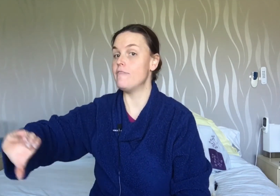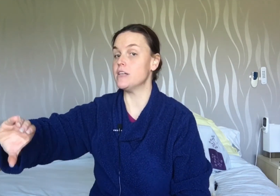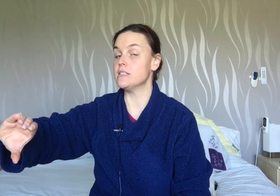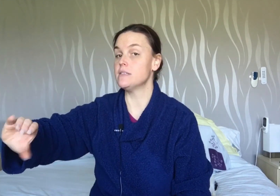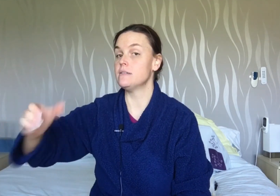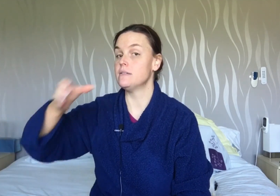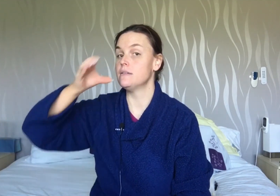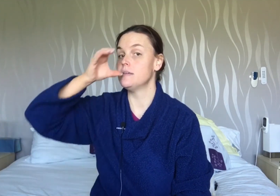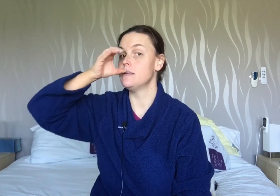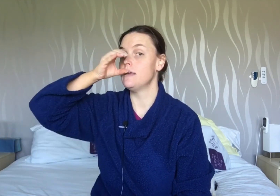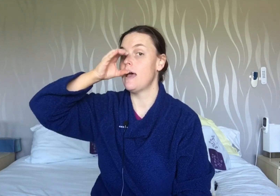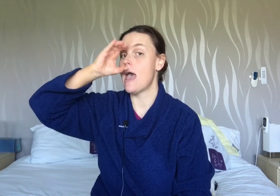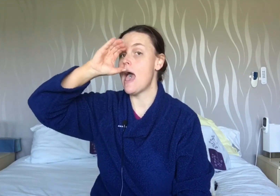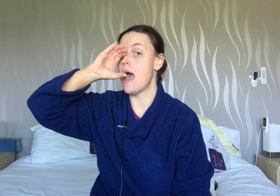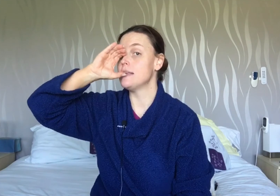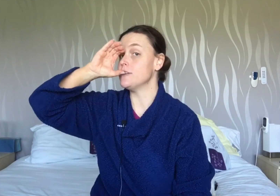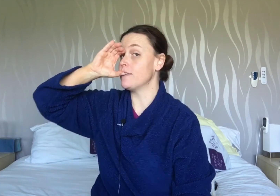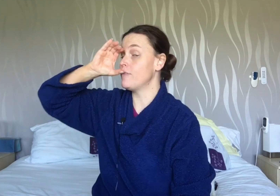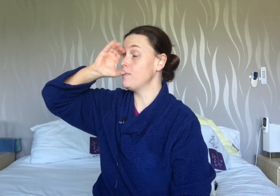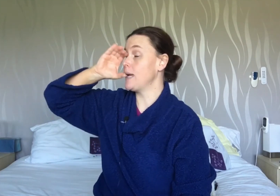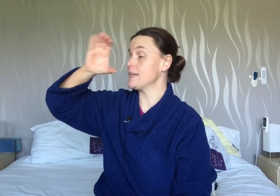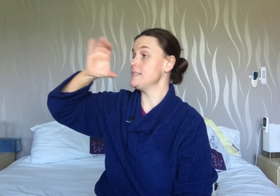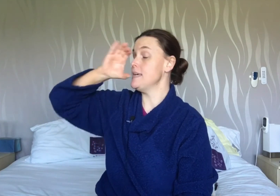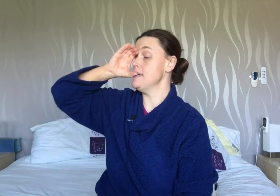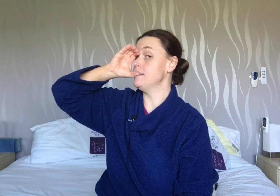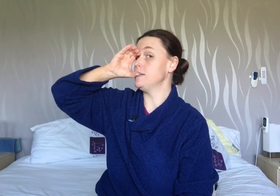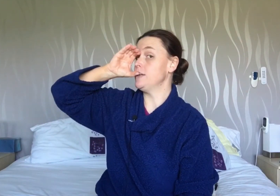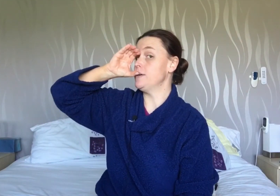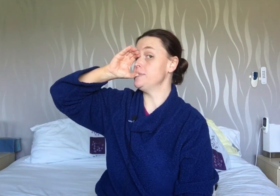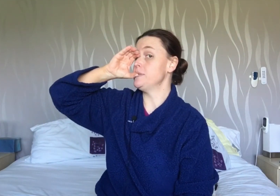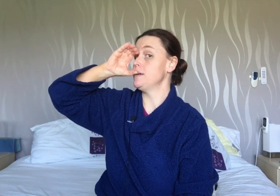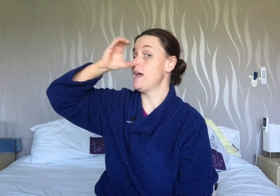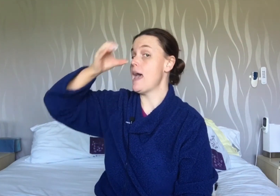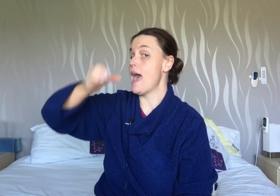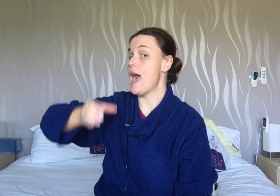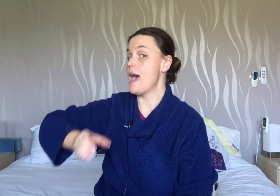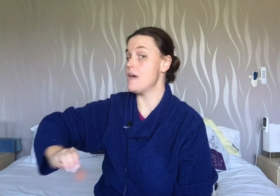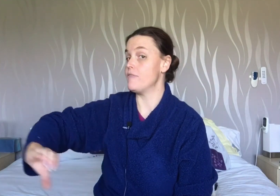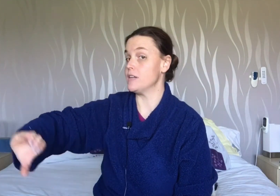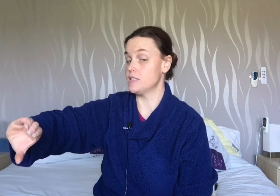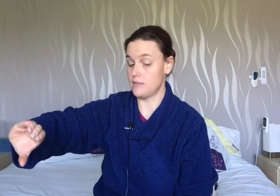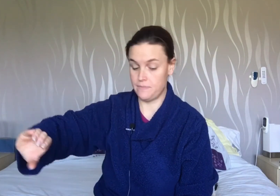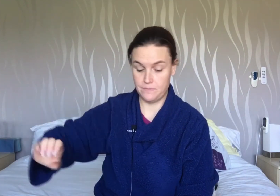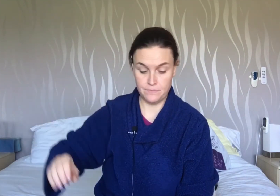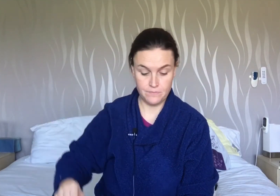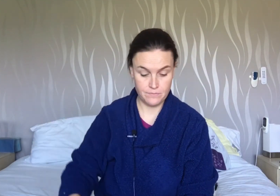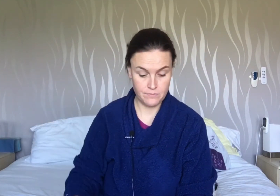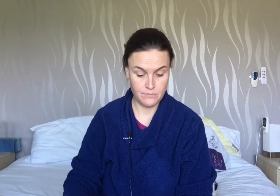Elephant. So you're going from like a C on your nose. Elephant.